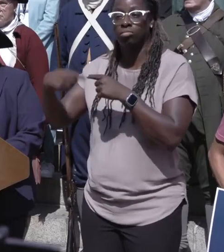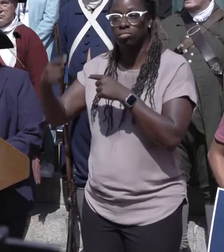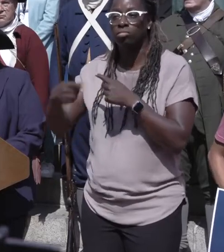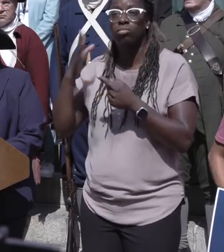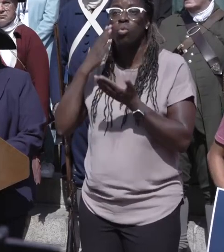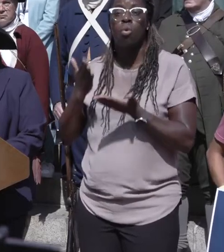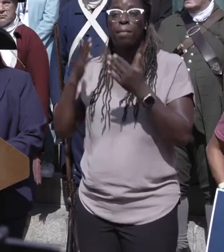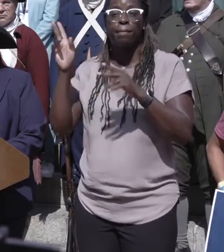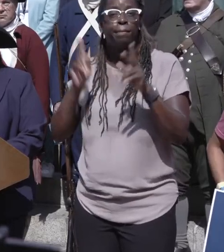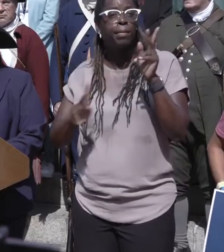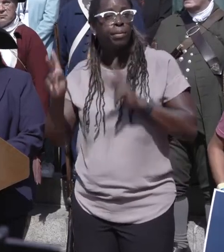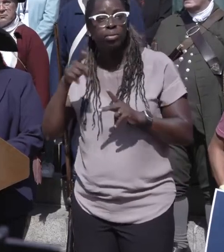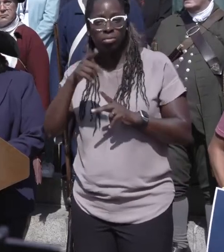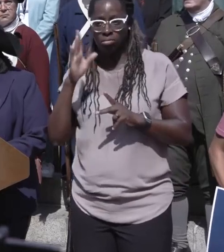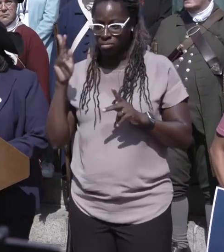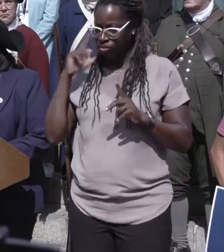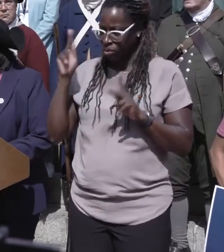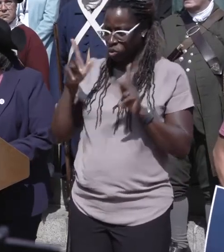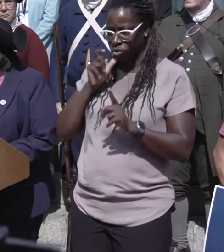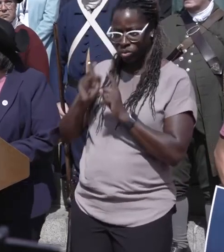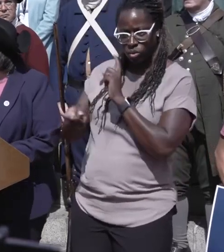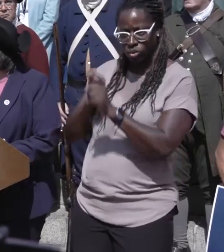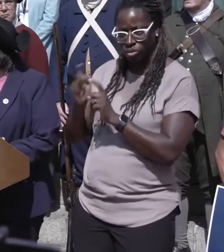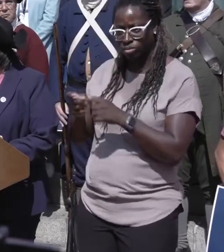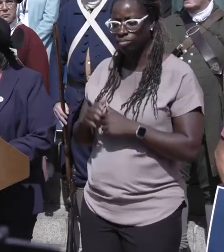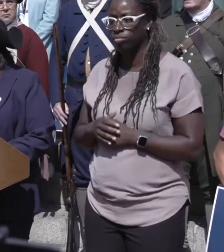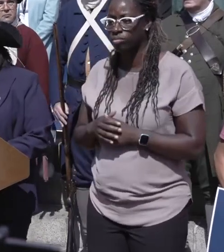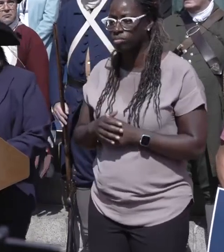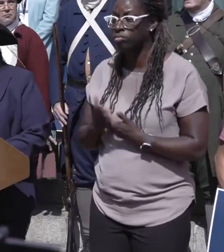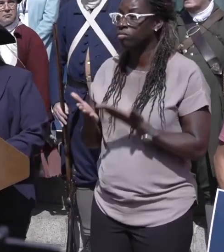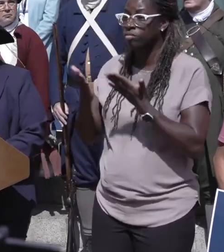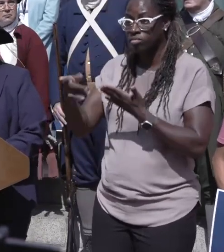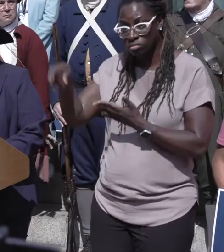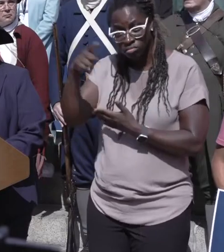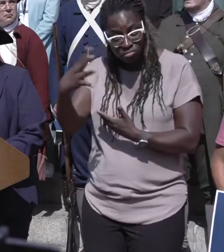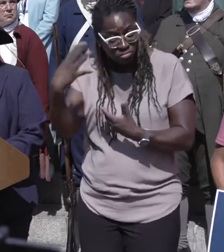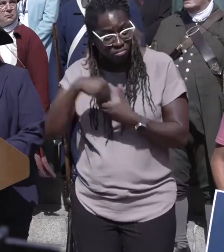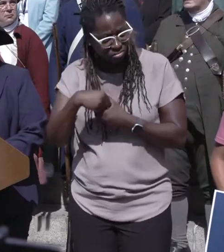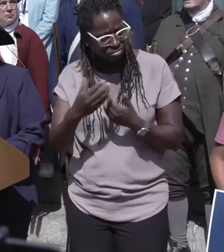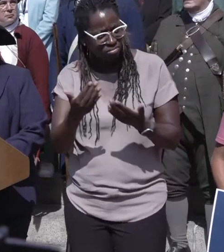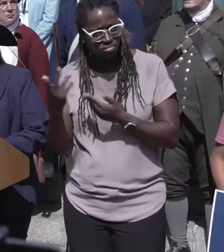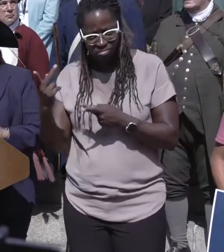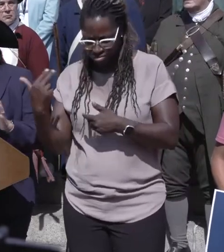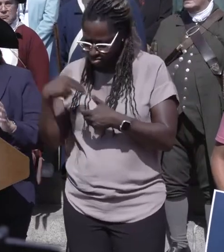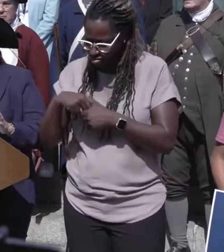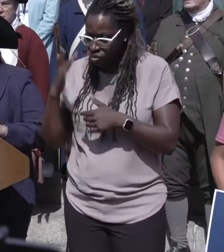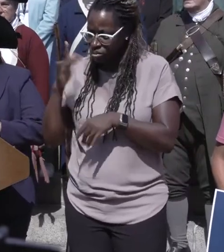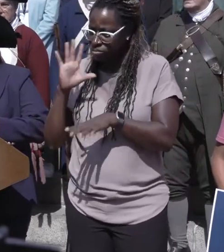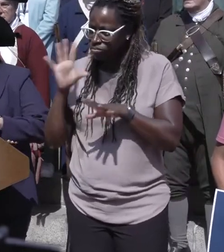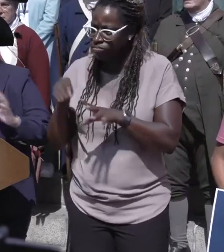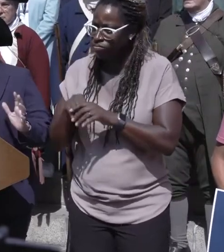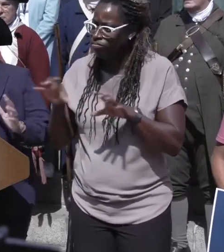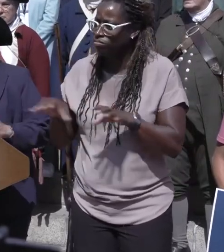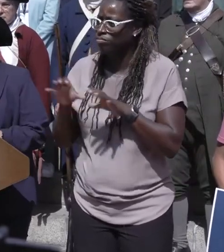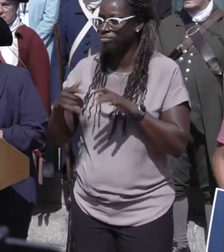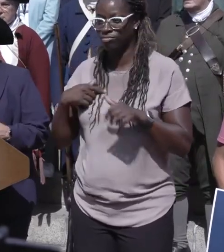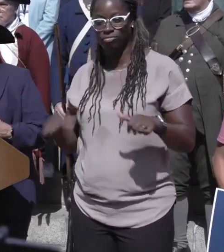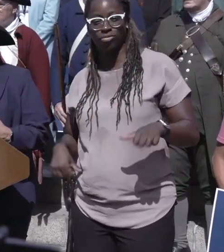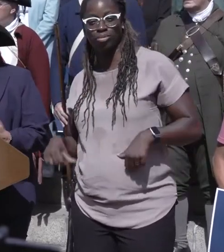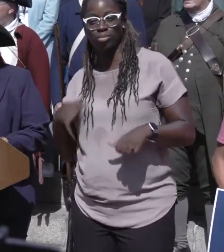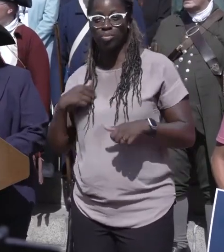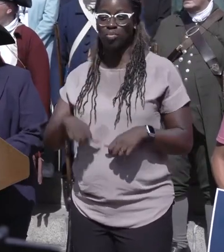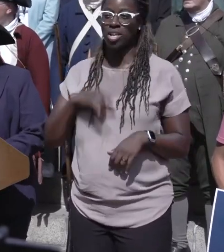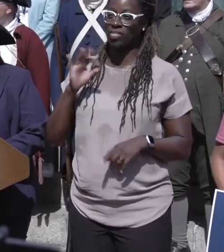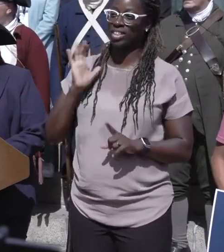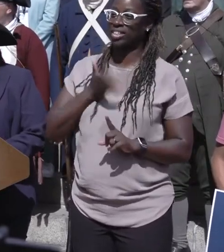2026. And as the governor said, we want everybody to be a part of this opportunity as we move forward. So to learn more, we want to encourage everyone to